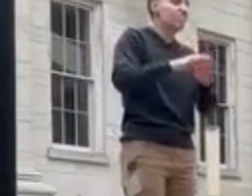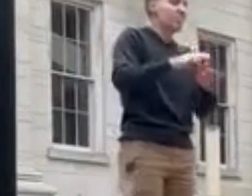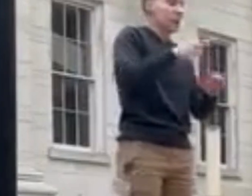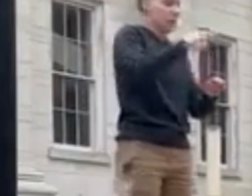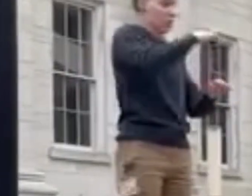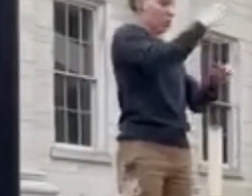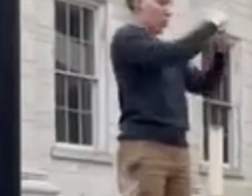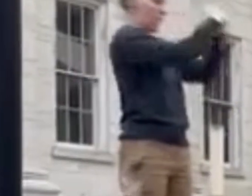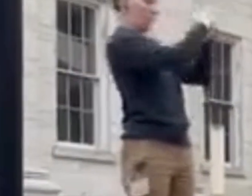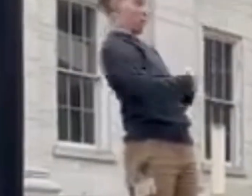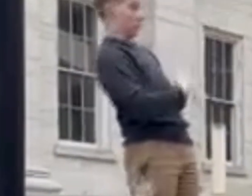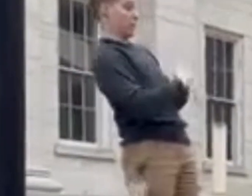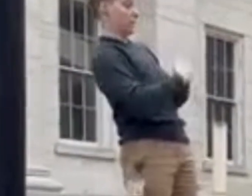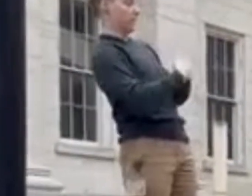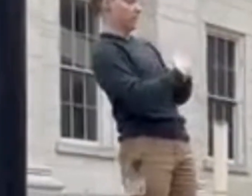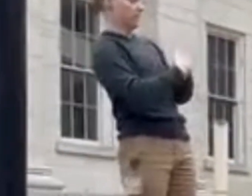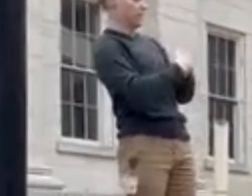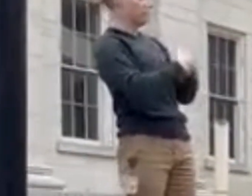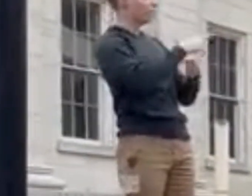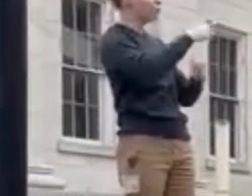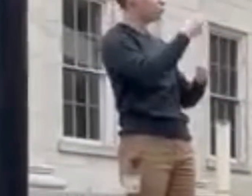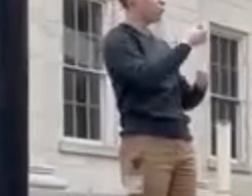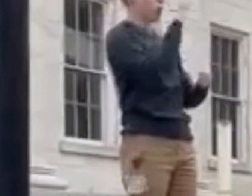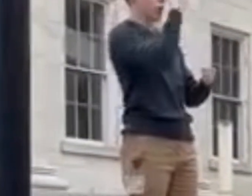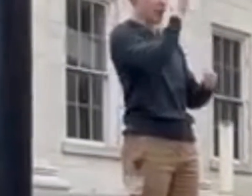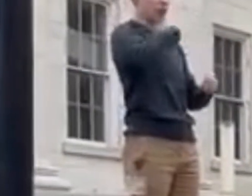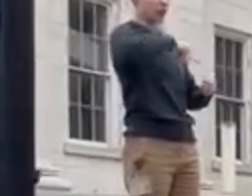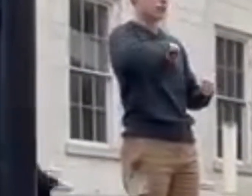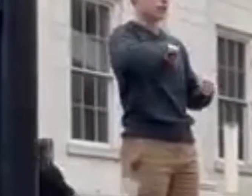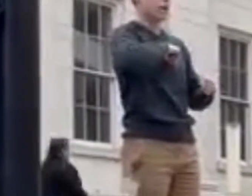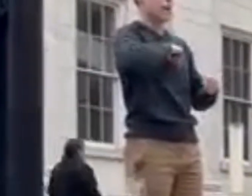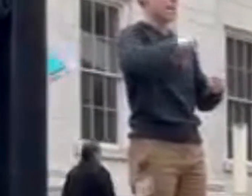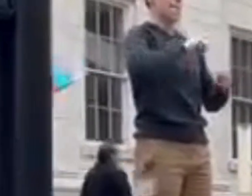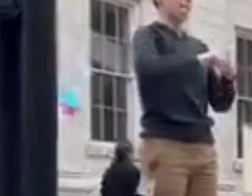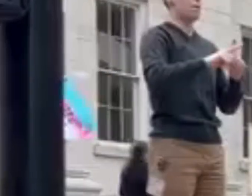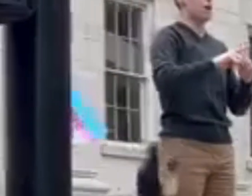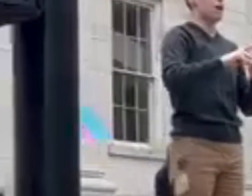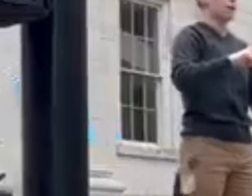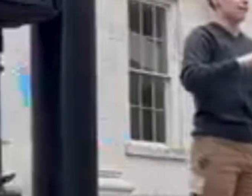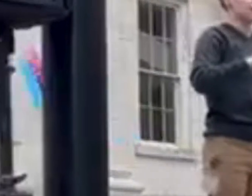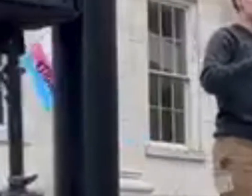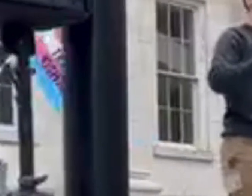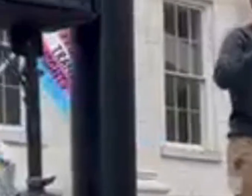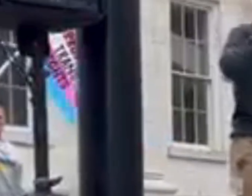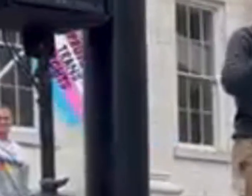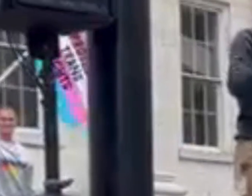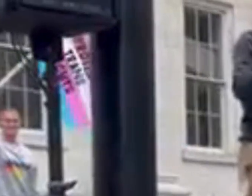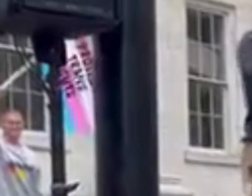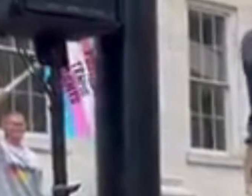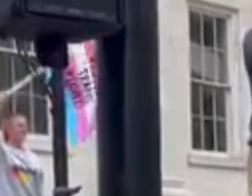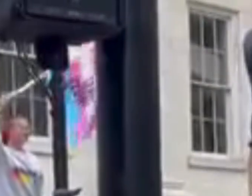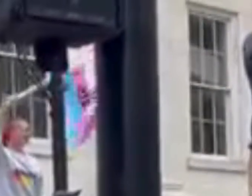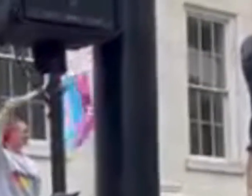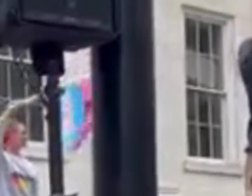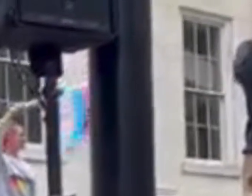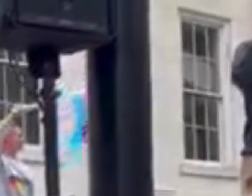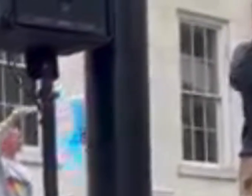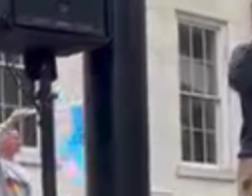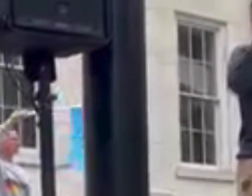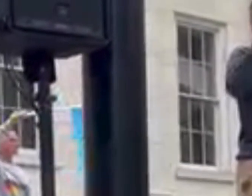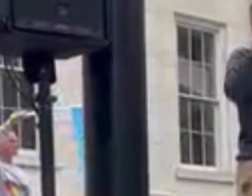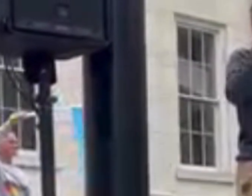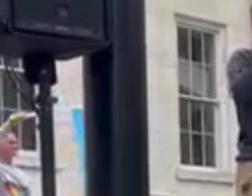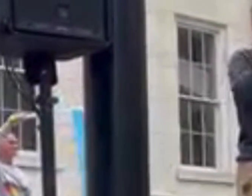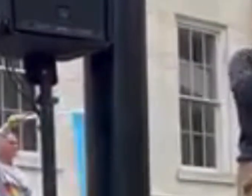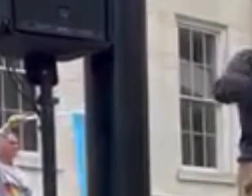oppressed see their value. It was a moment that we need to be having amongst ourselves right now,